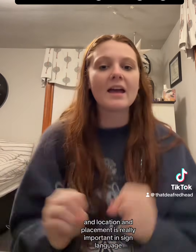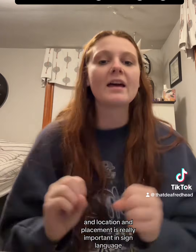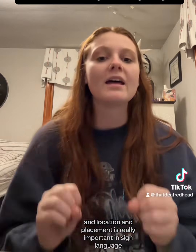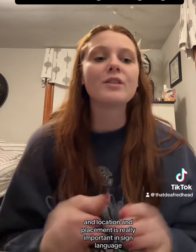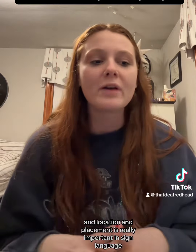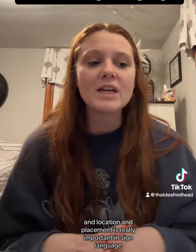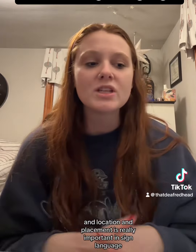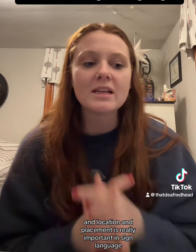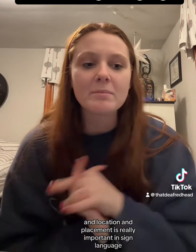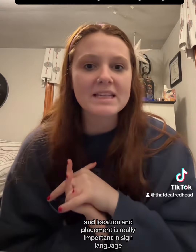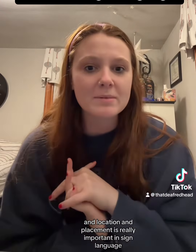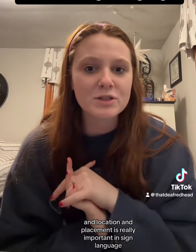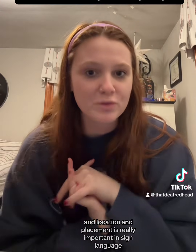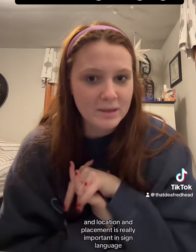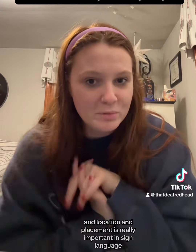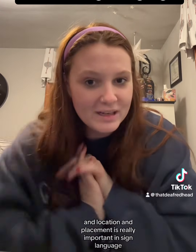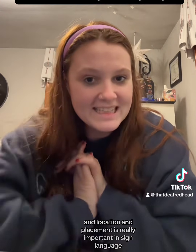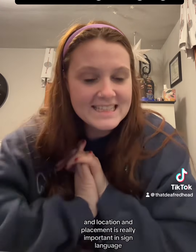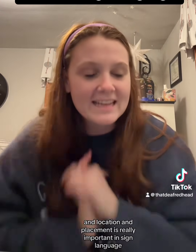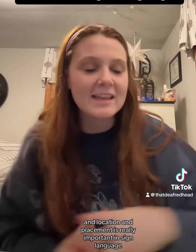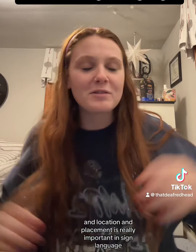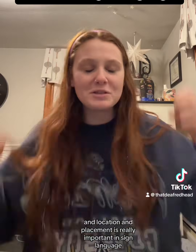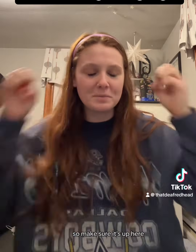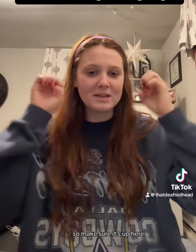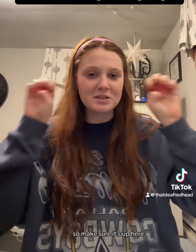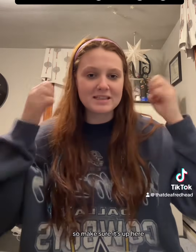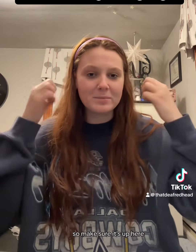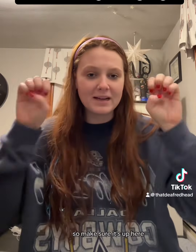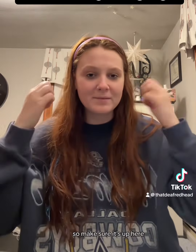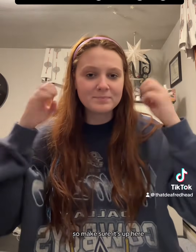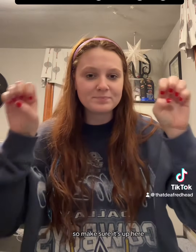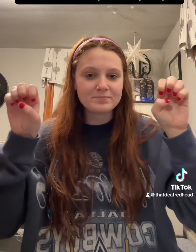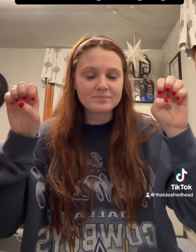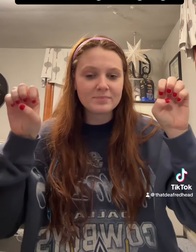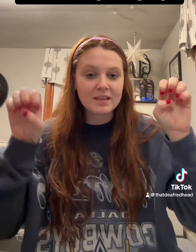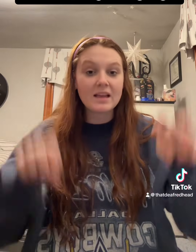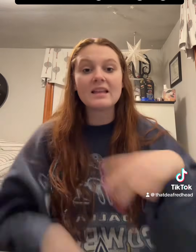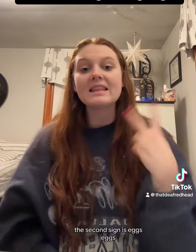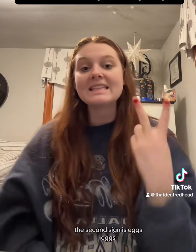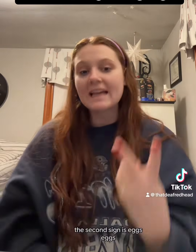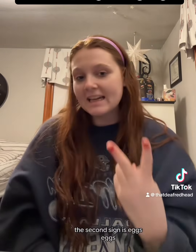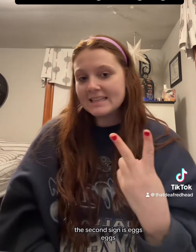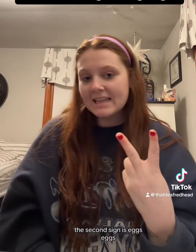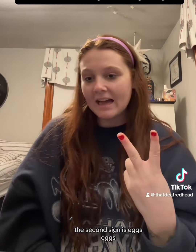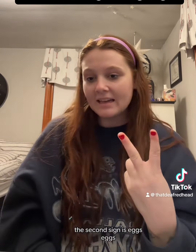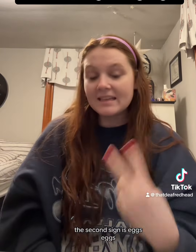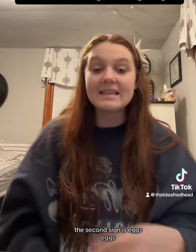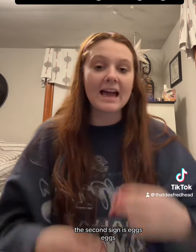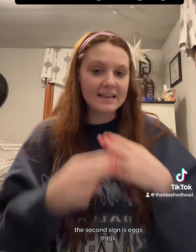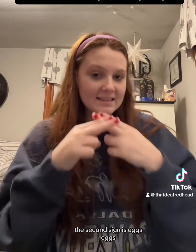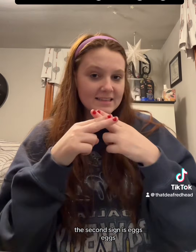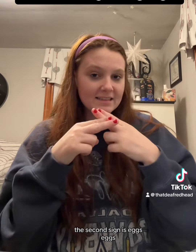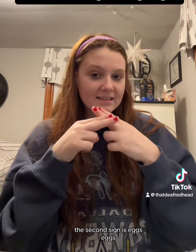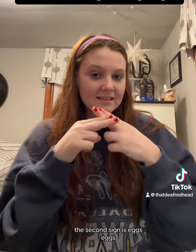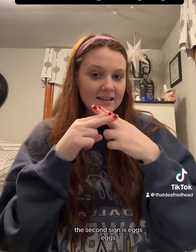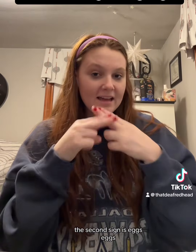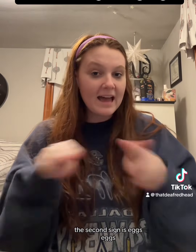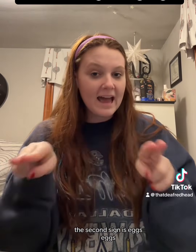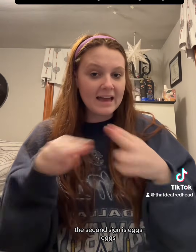and location and placement is really important in sign language, so make sure it's up here. The second sign is eggs.